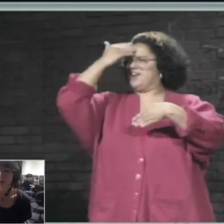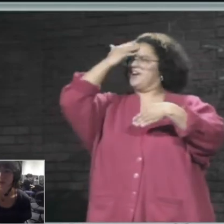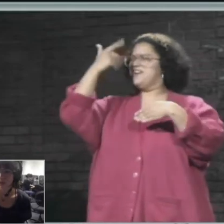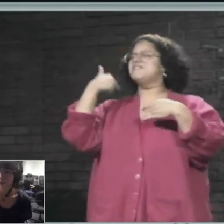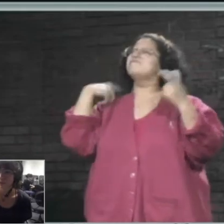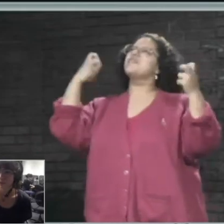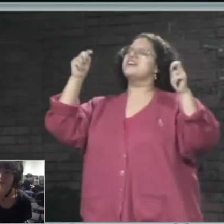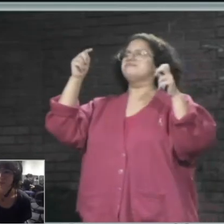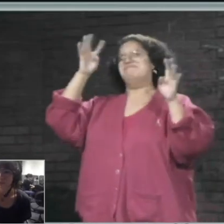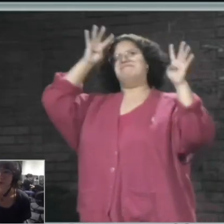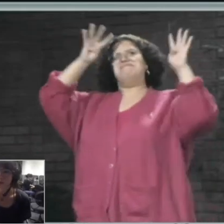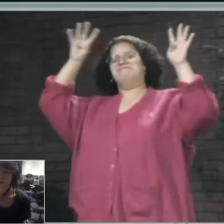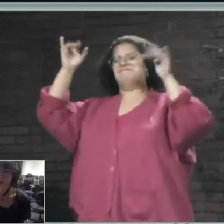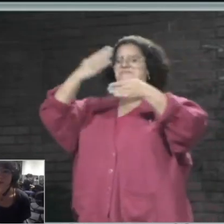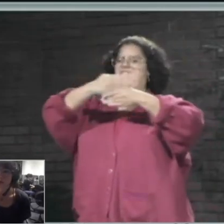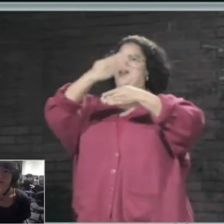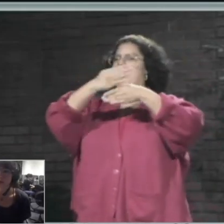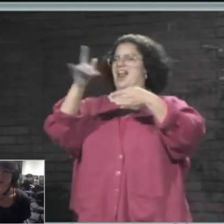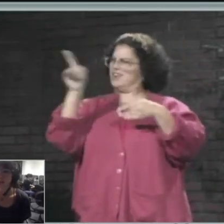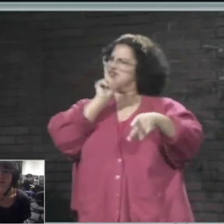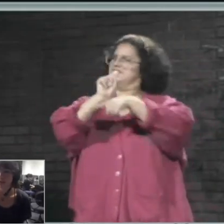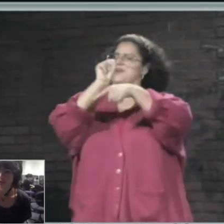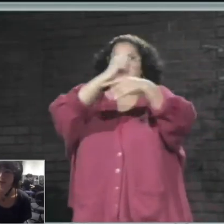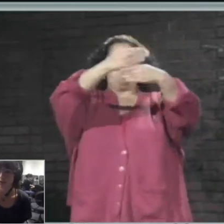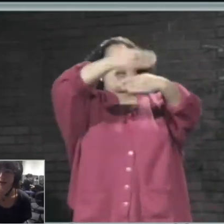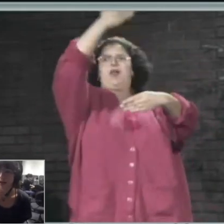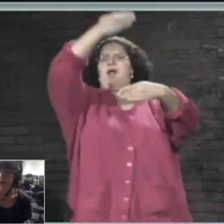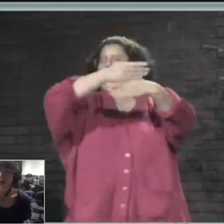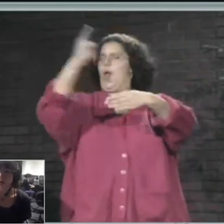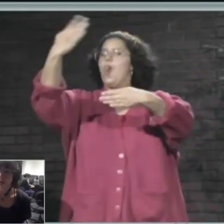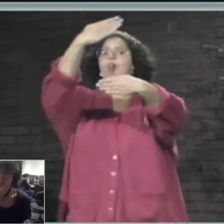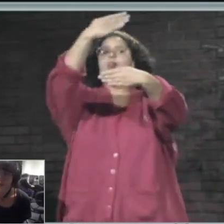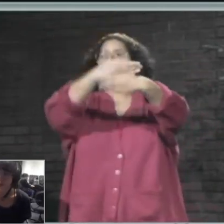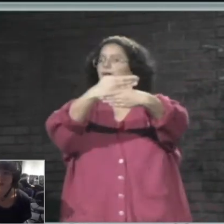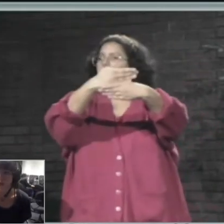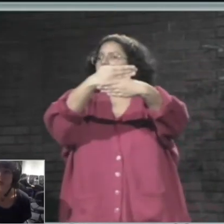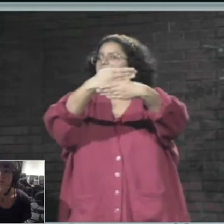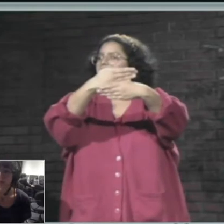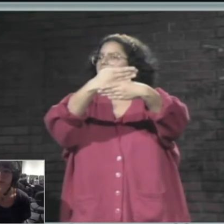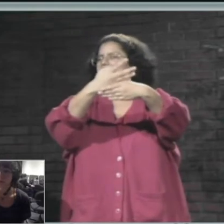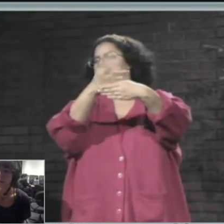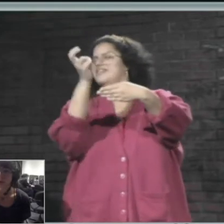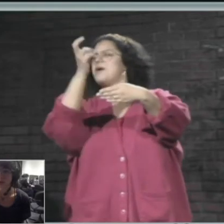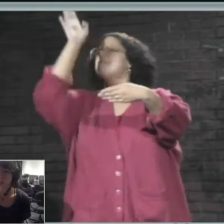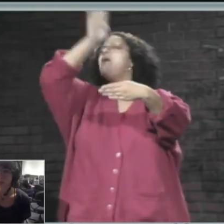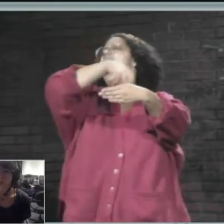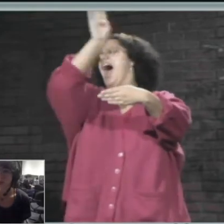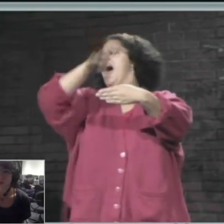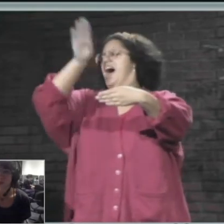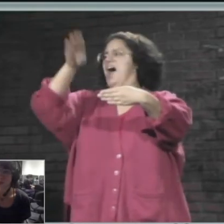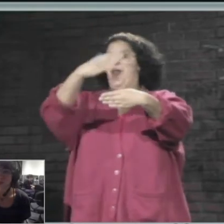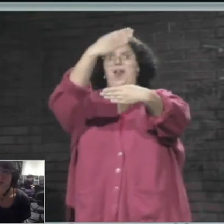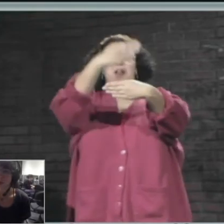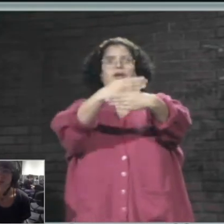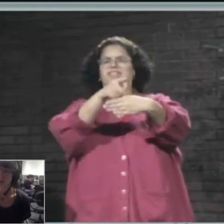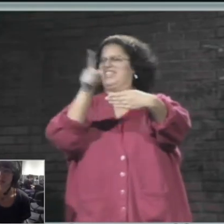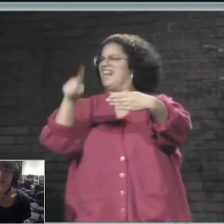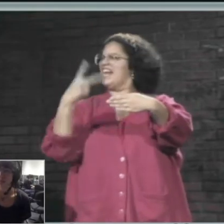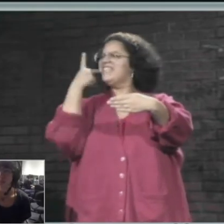window. So just kind of picture in your head, a real window that can open and close. And let's pretend it